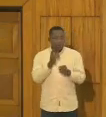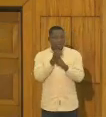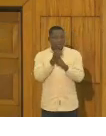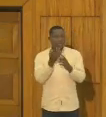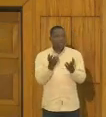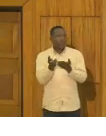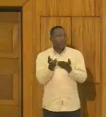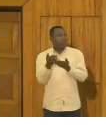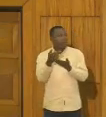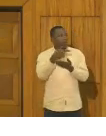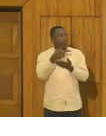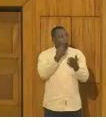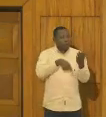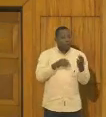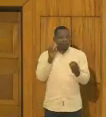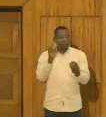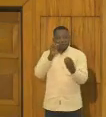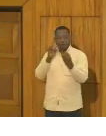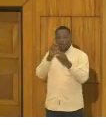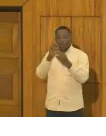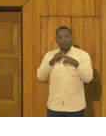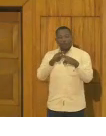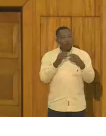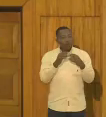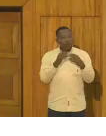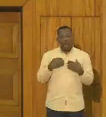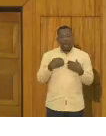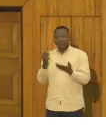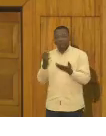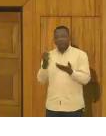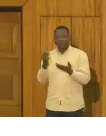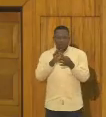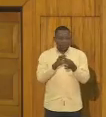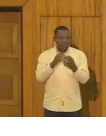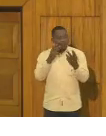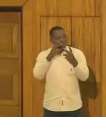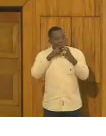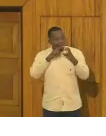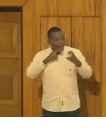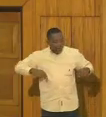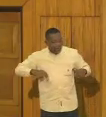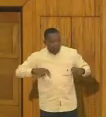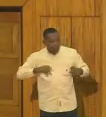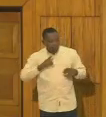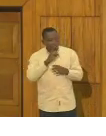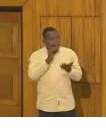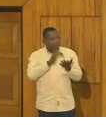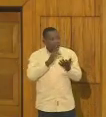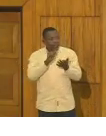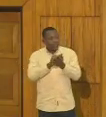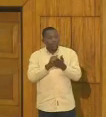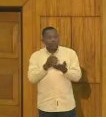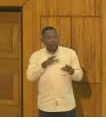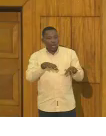were peer-reviewed and have conjoint analysis as one of the study design that were adopted in those